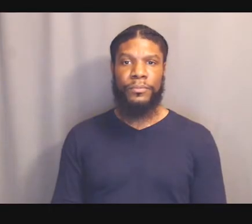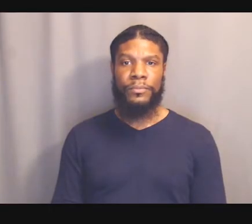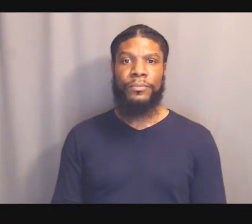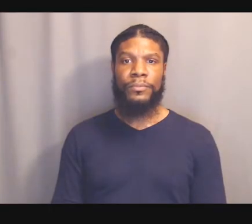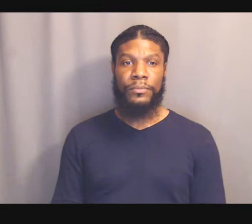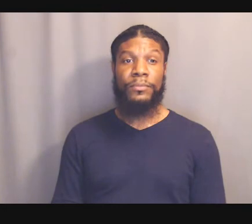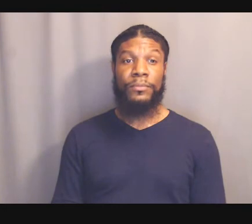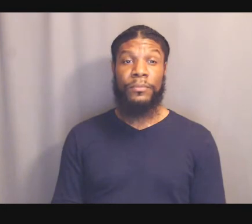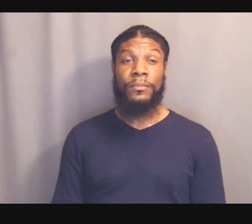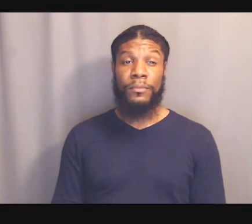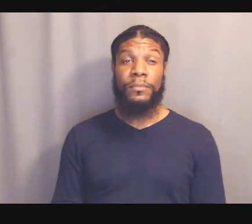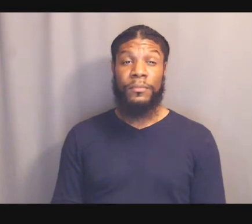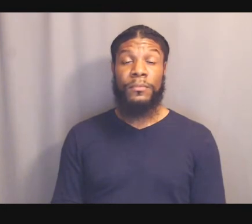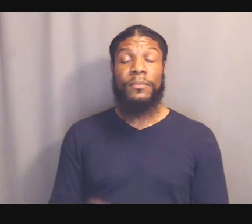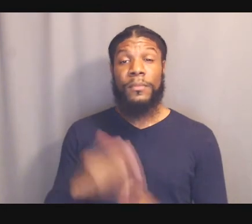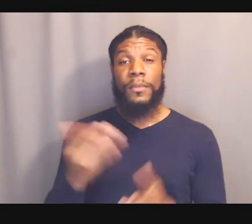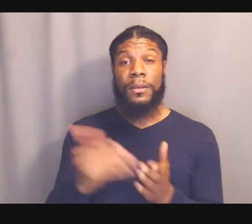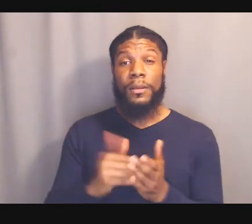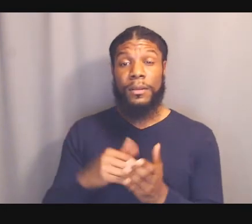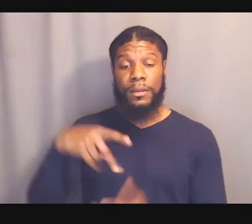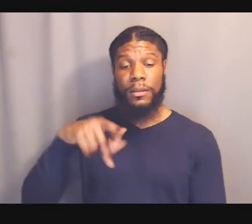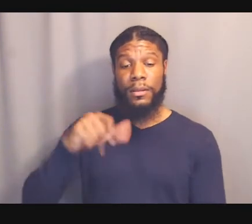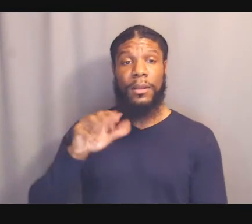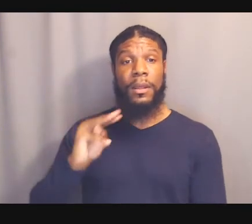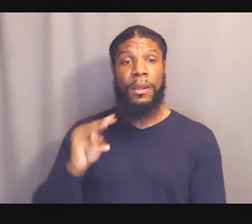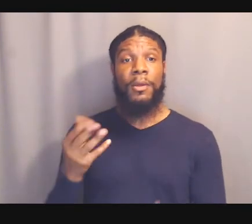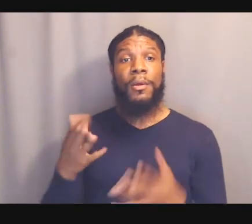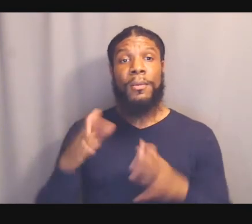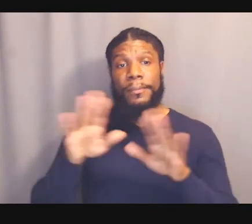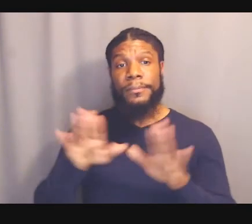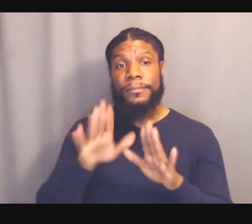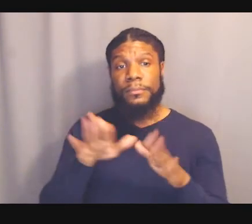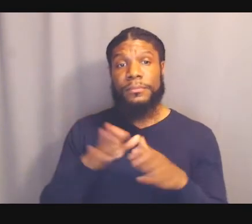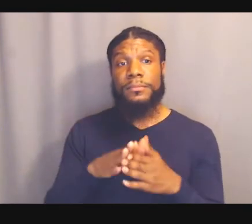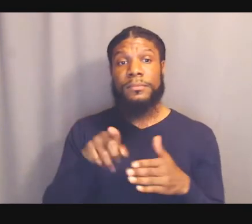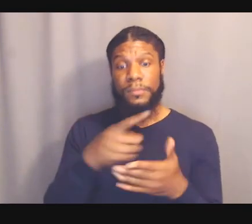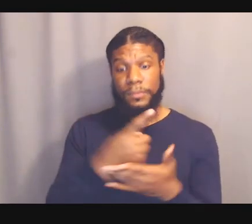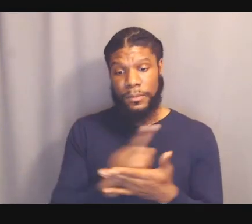Again, listen, it's Palm Sunday. We're going into Holy Week.